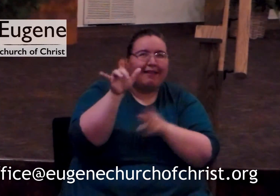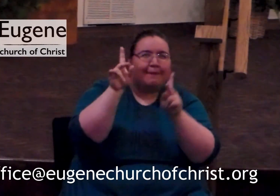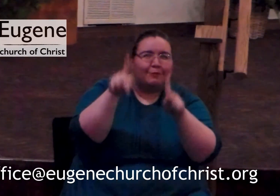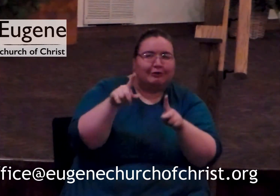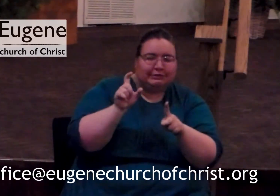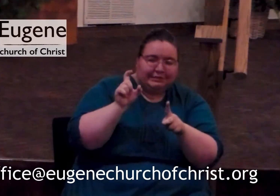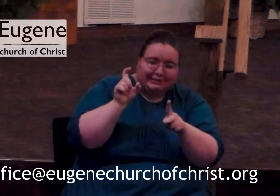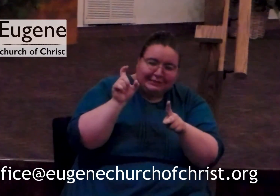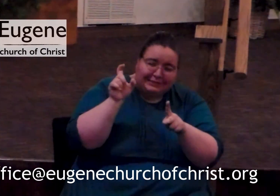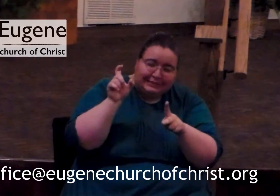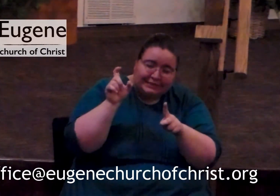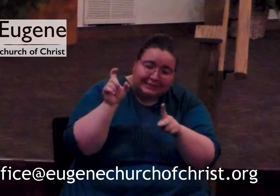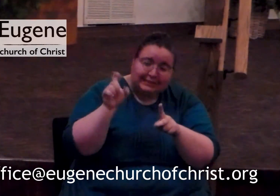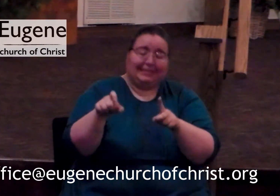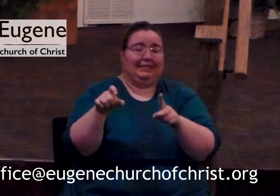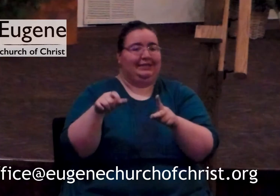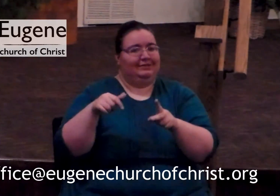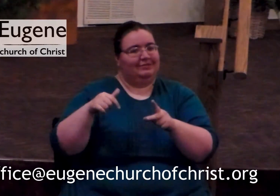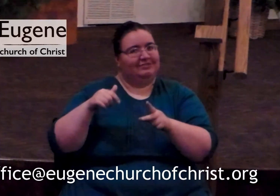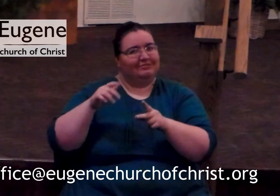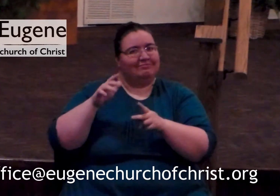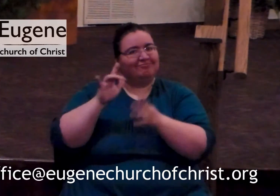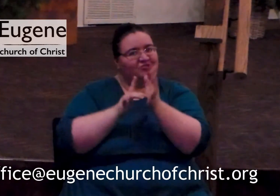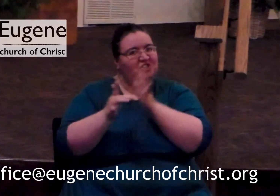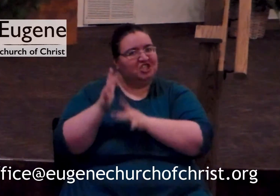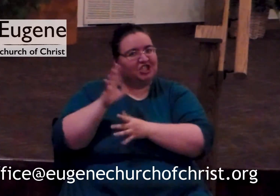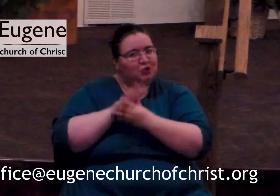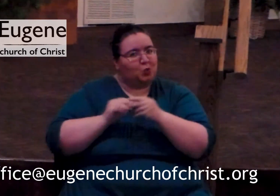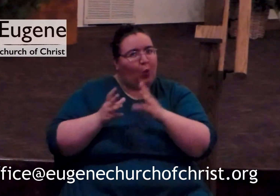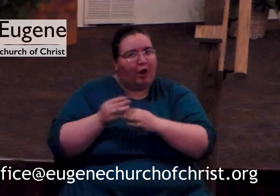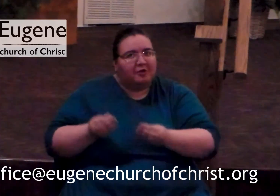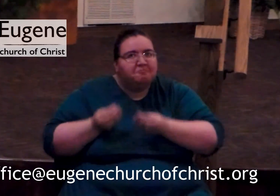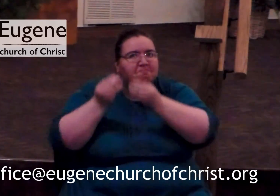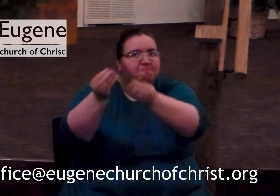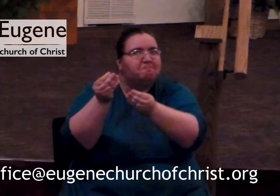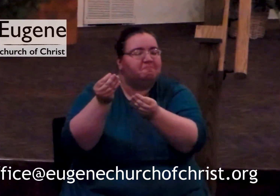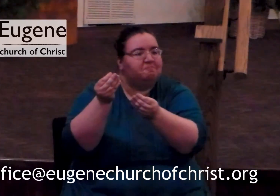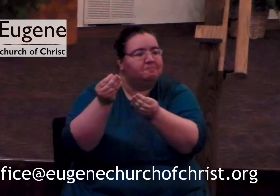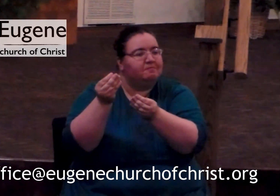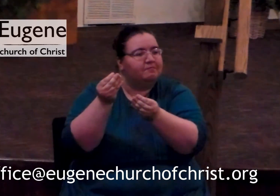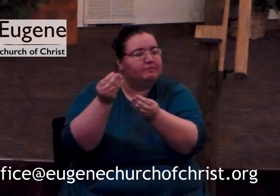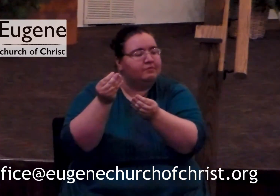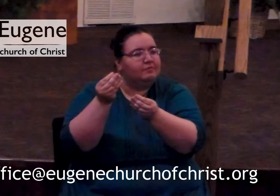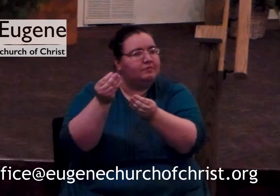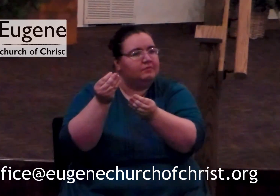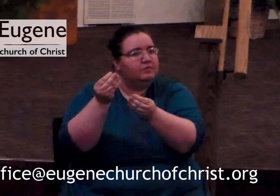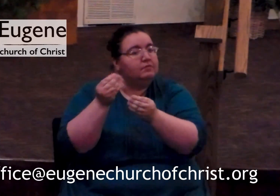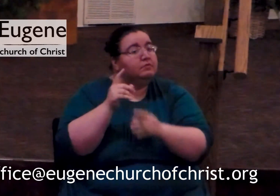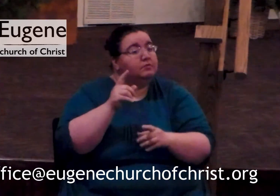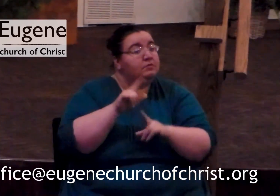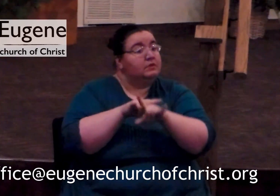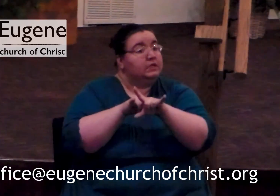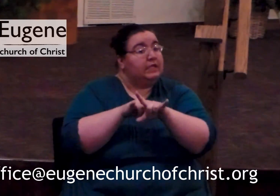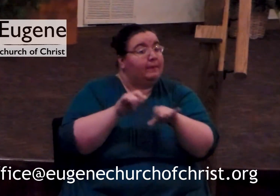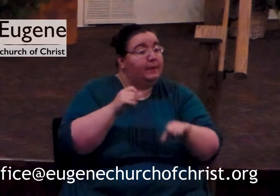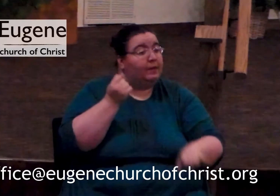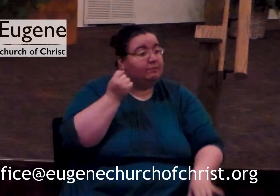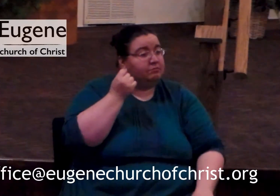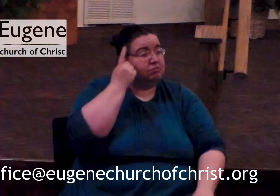story, whose life needs to be changed. And I hope at the same time that we understand, it might not be who we're thinking it is. Maybe God has